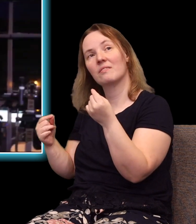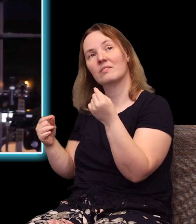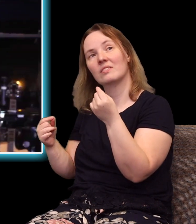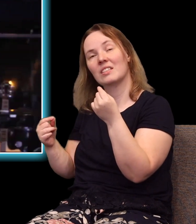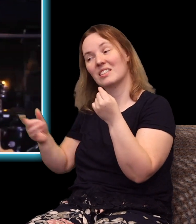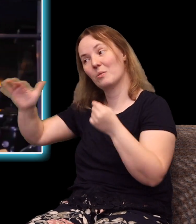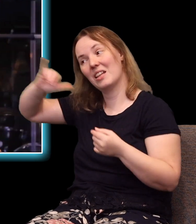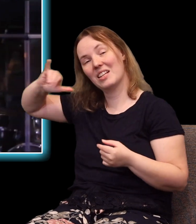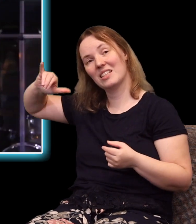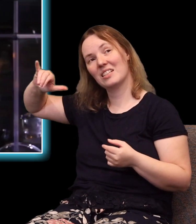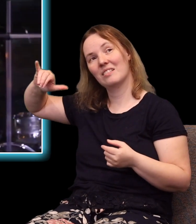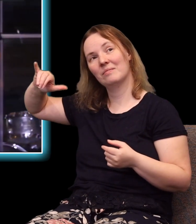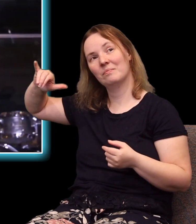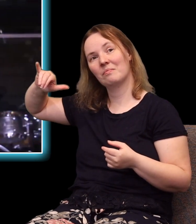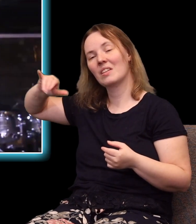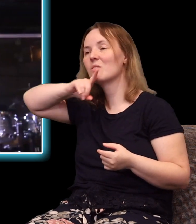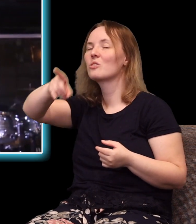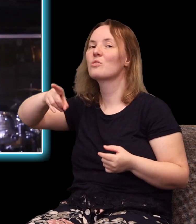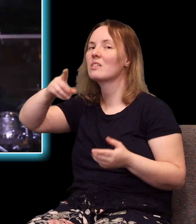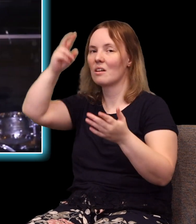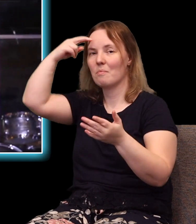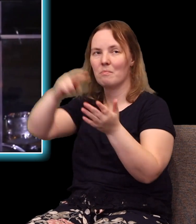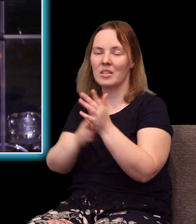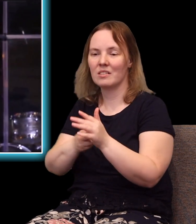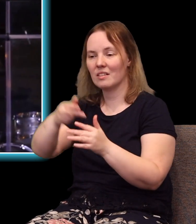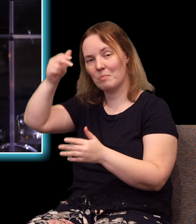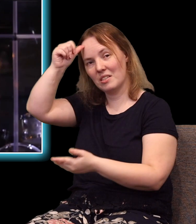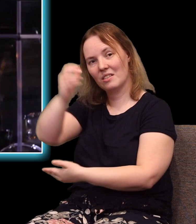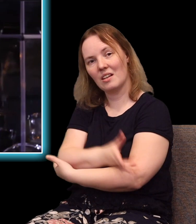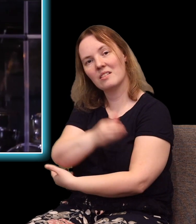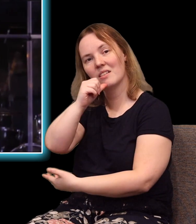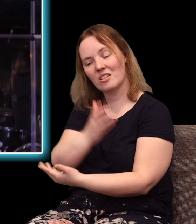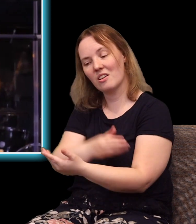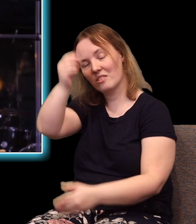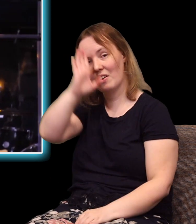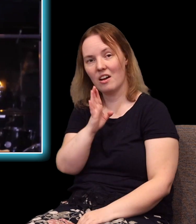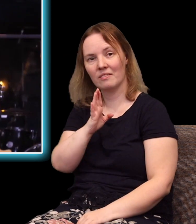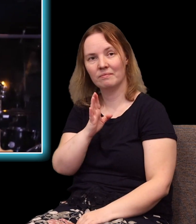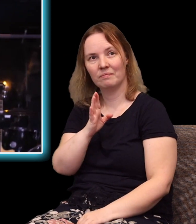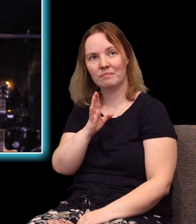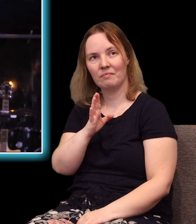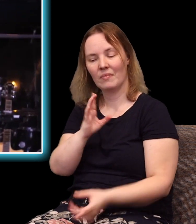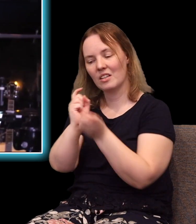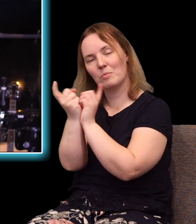Jesus. That's what likeness is. That's what it really means to be sons and daughters of God. To